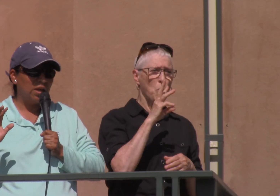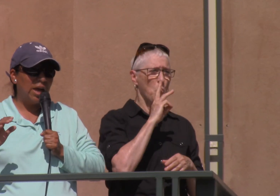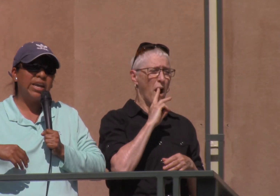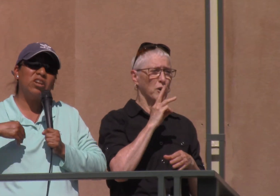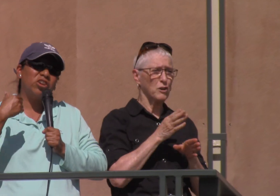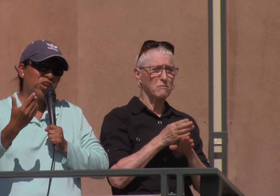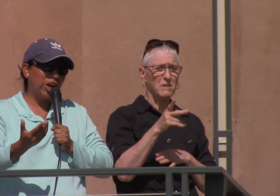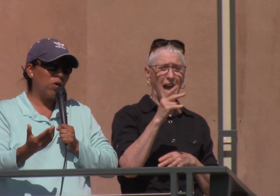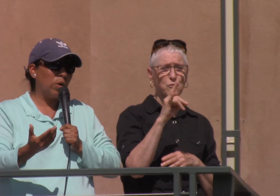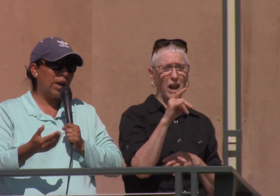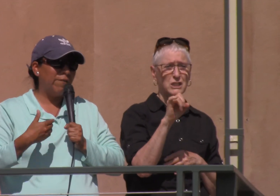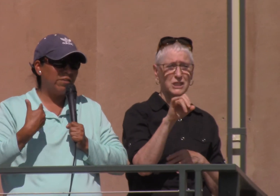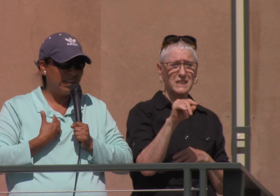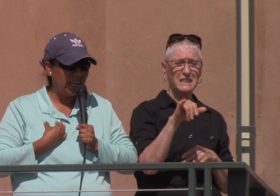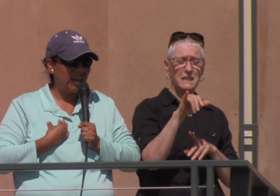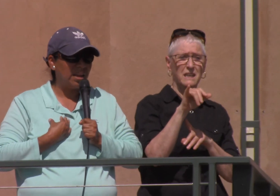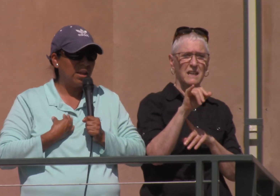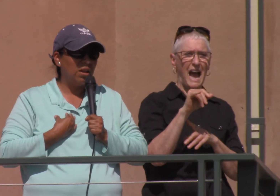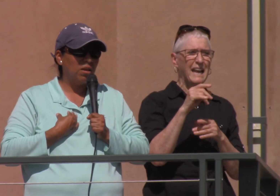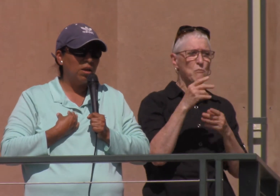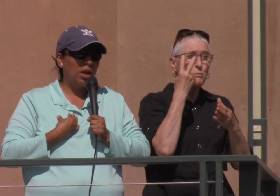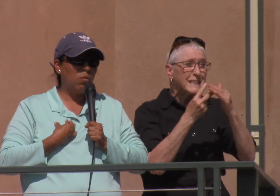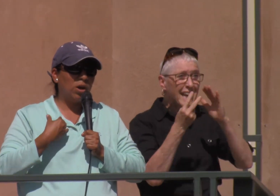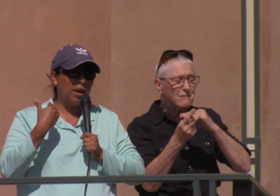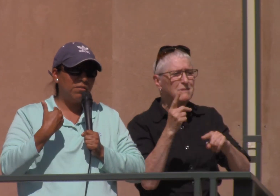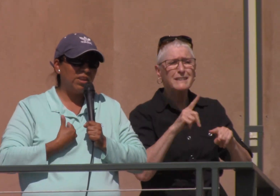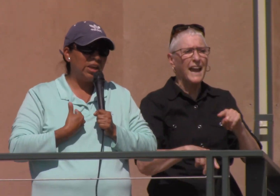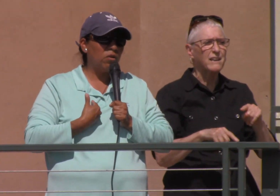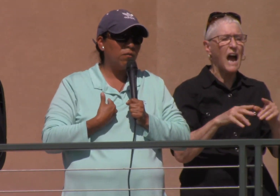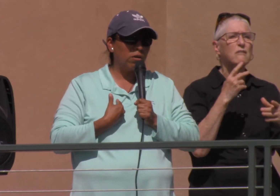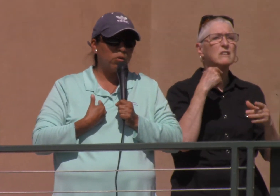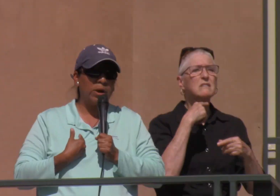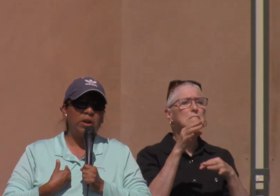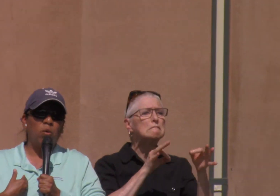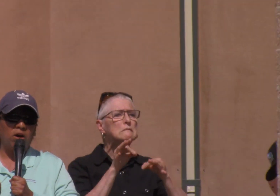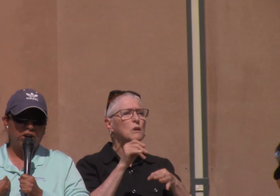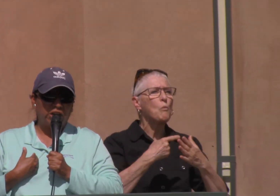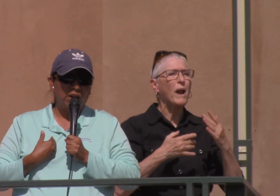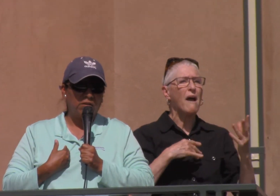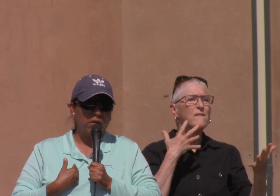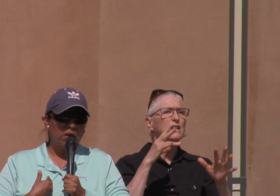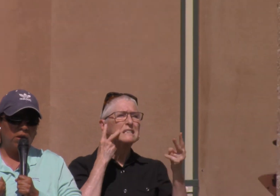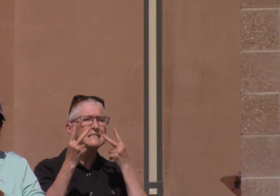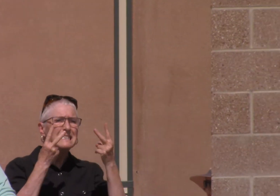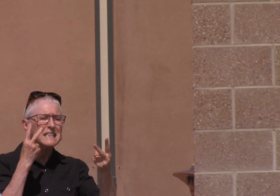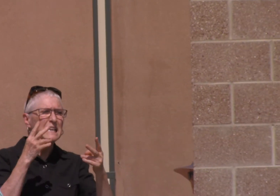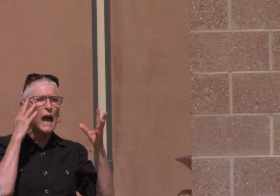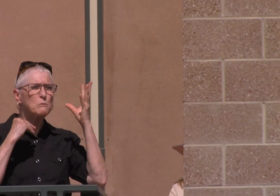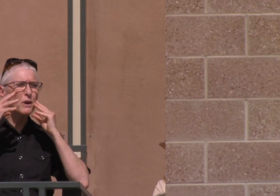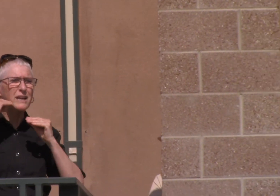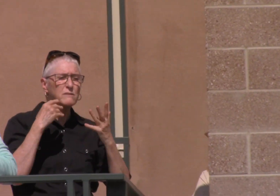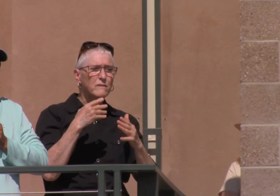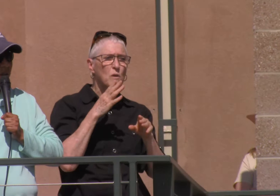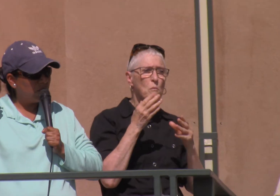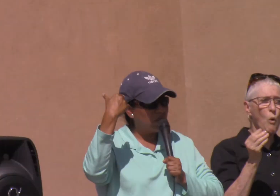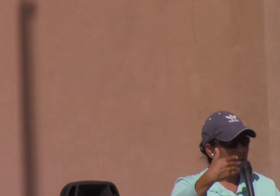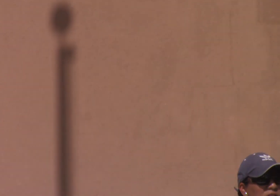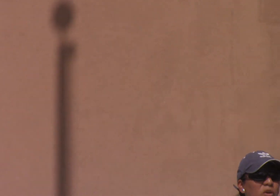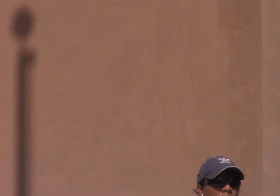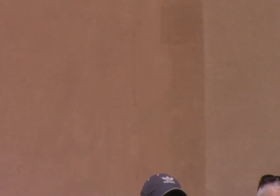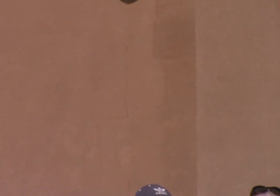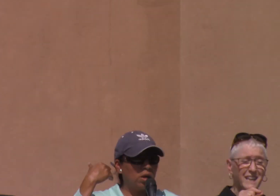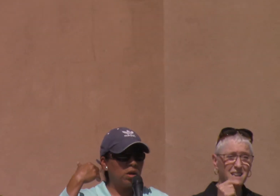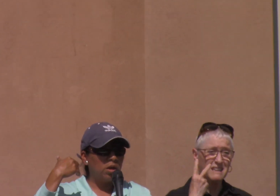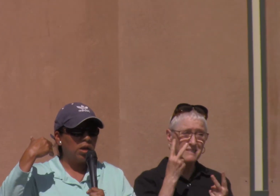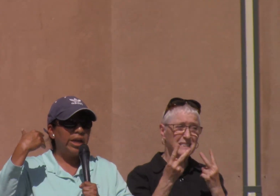anything. I can just share what I've seen, and what I've seen over 20 watersheds. And then some, as things